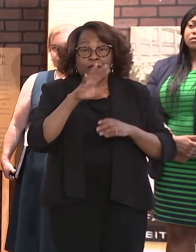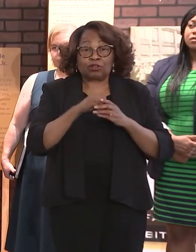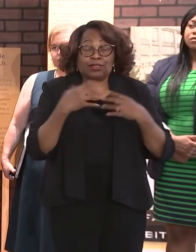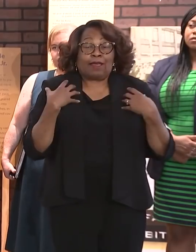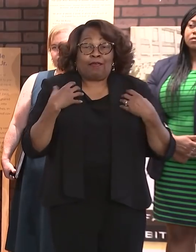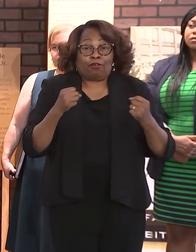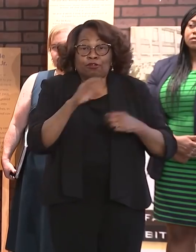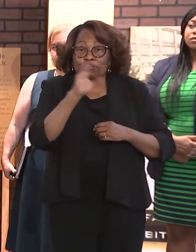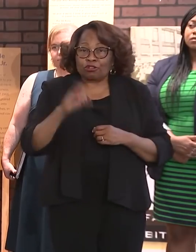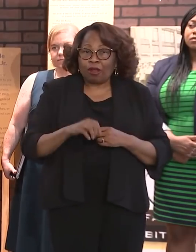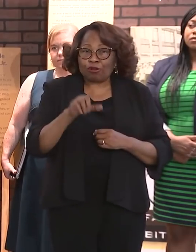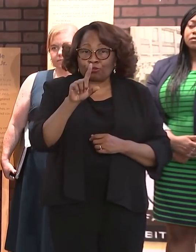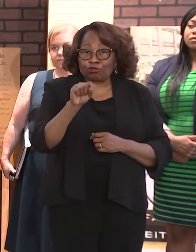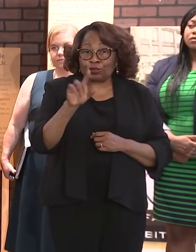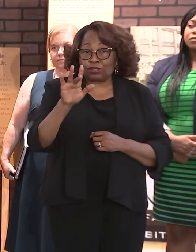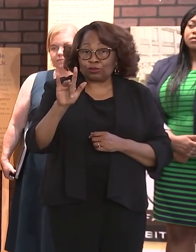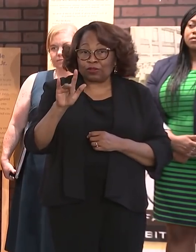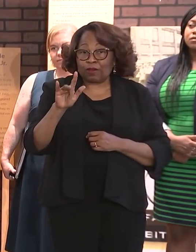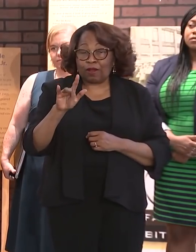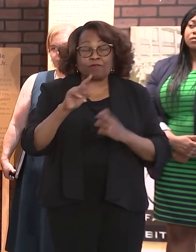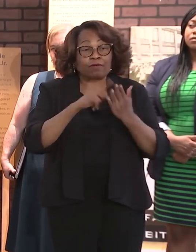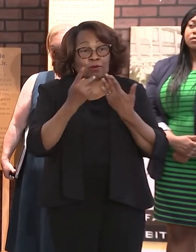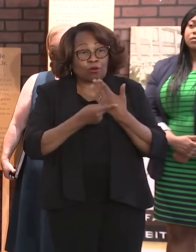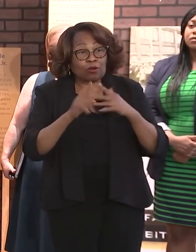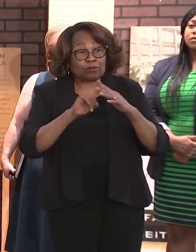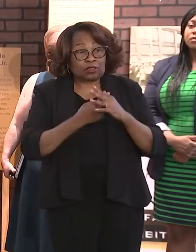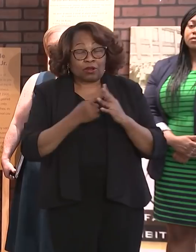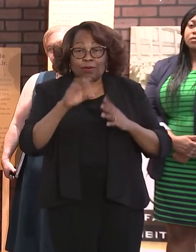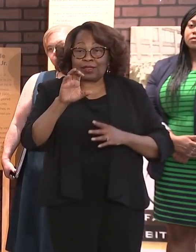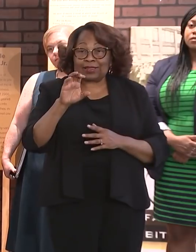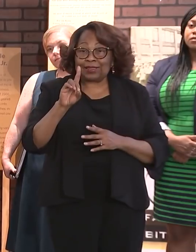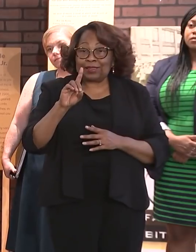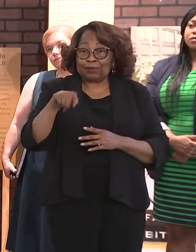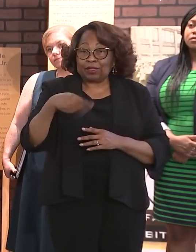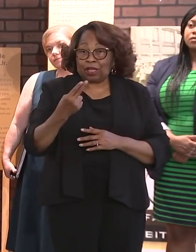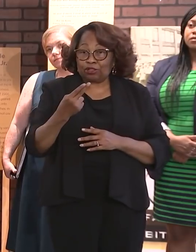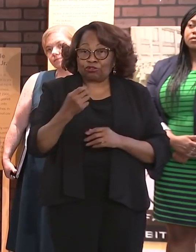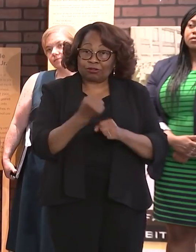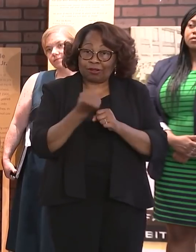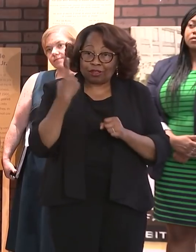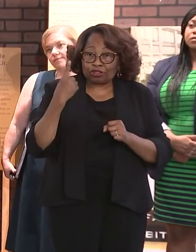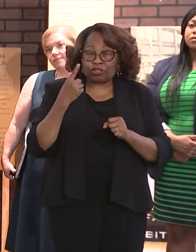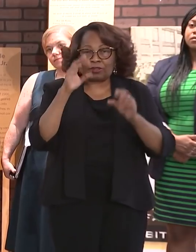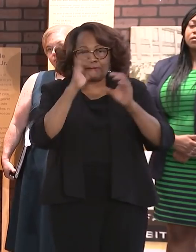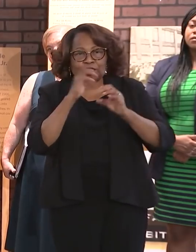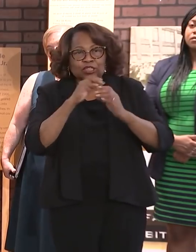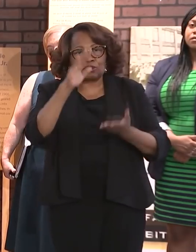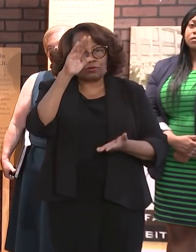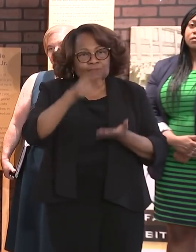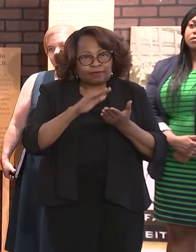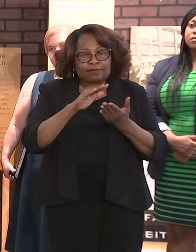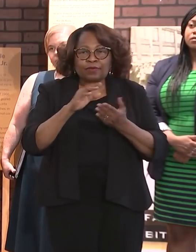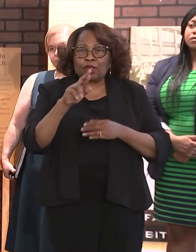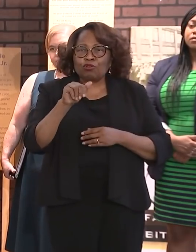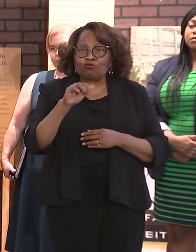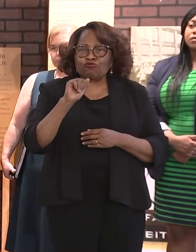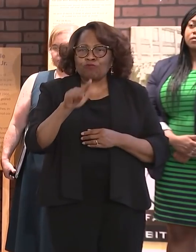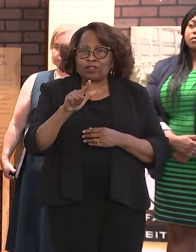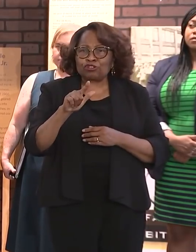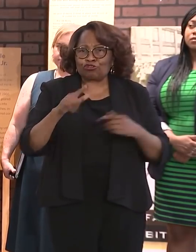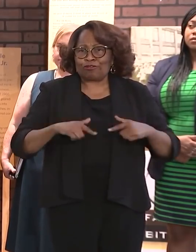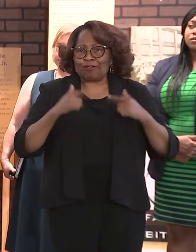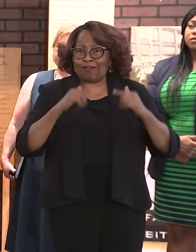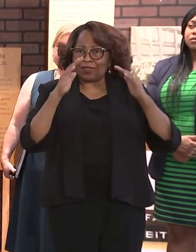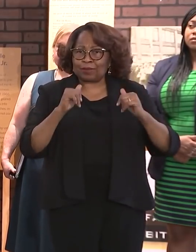Chicago 2025, an initiative launched by CDPH last year that seeks to reduce the racial life expectancy gap